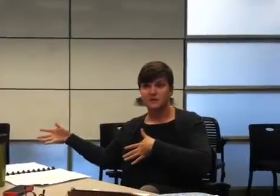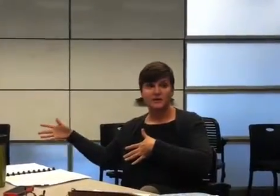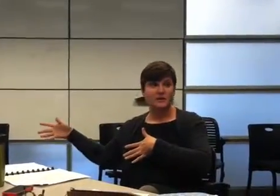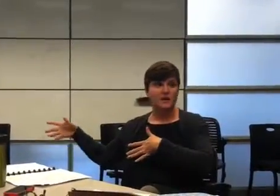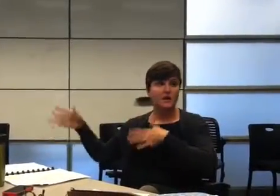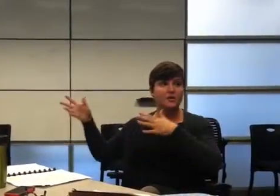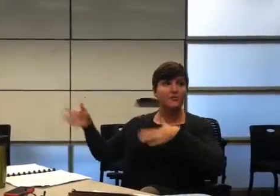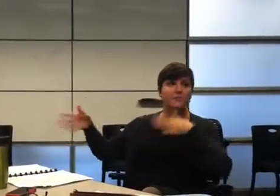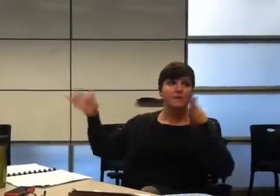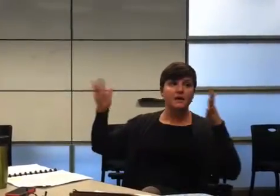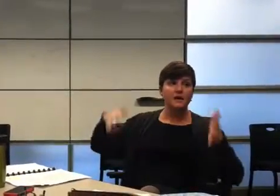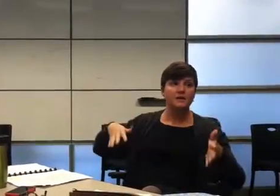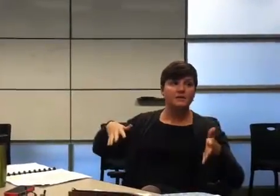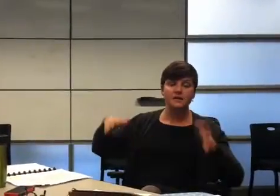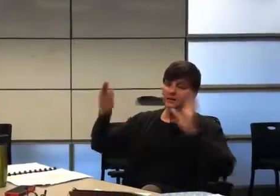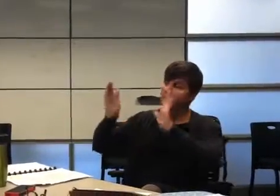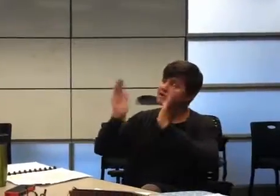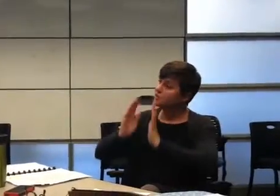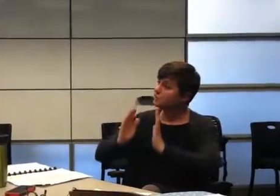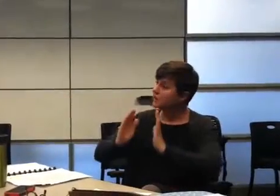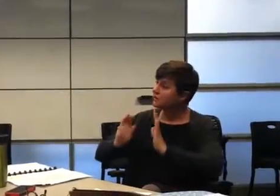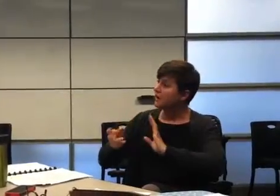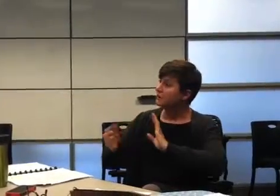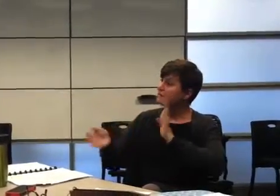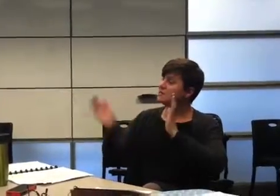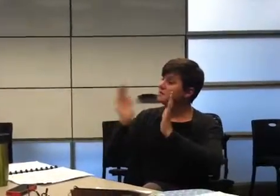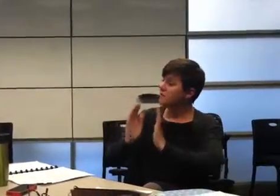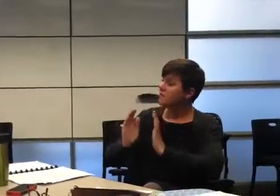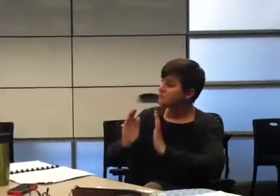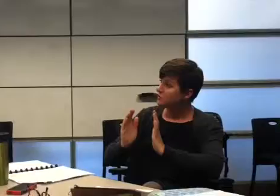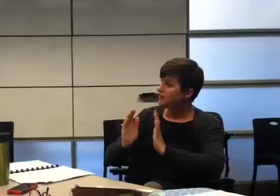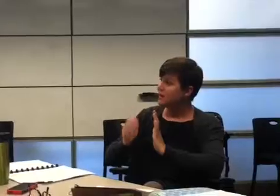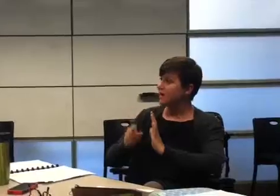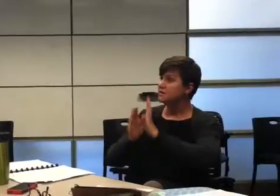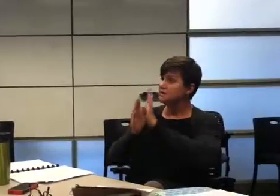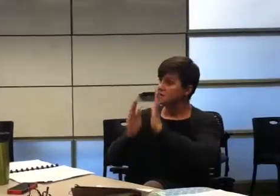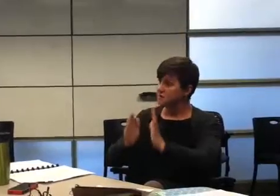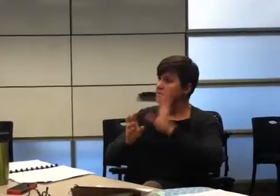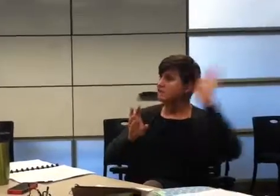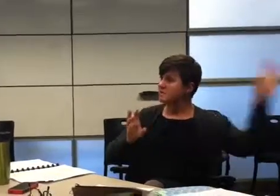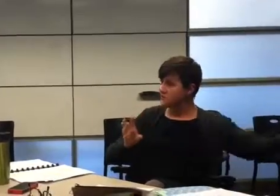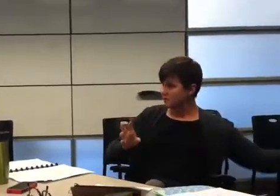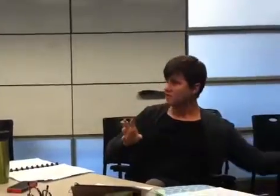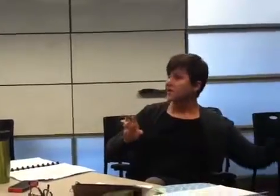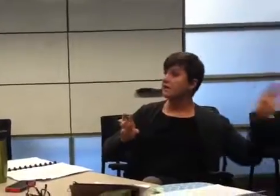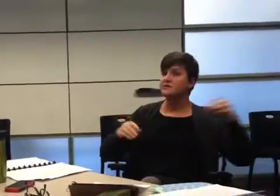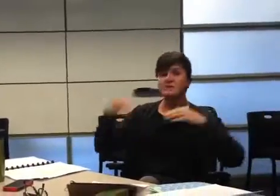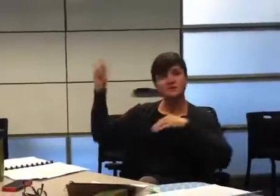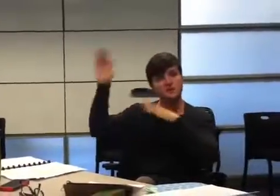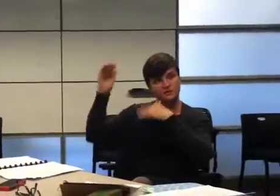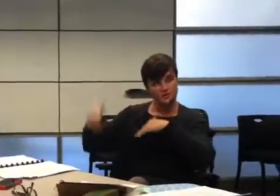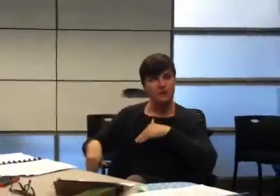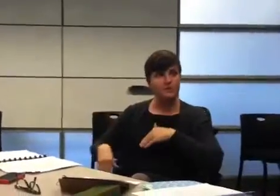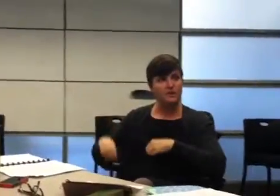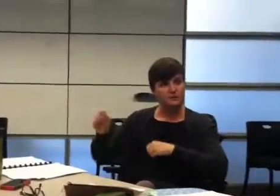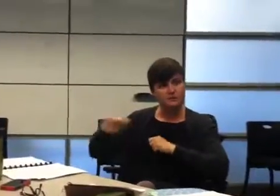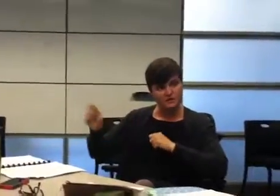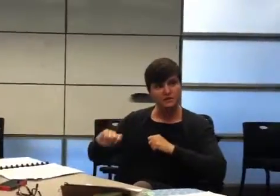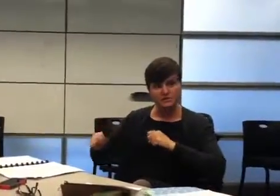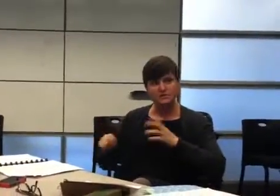The next group get 9s, the next group get 8s, and then 7s. so that becomes,